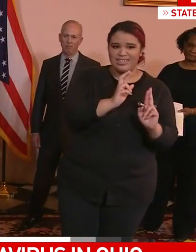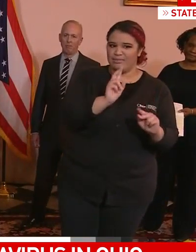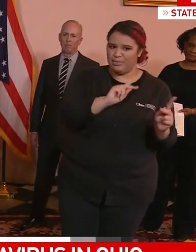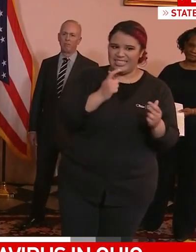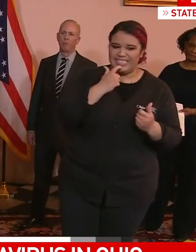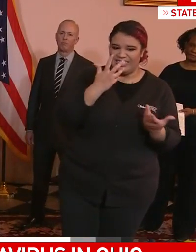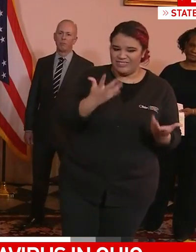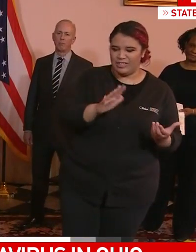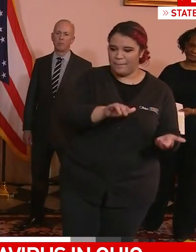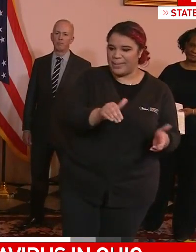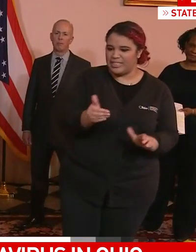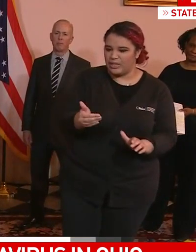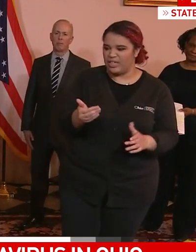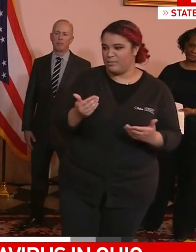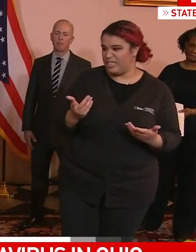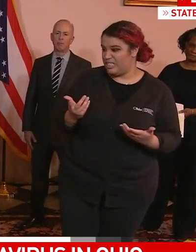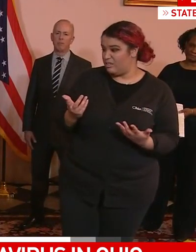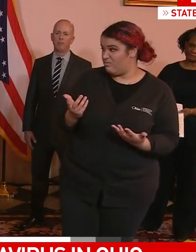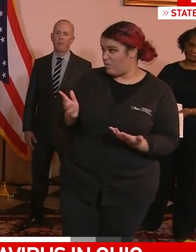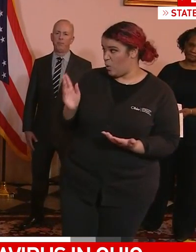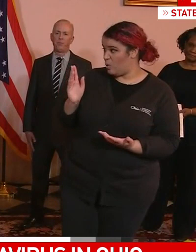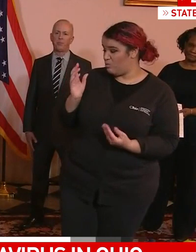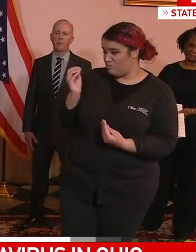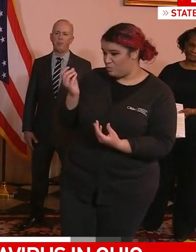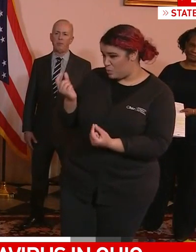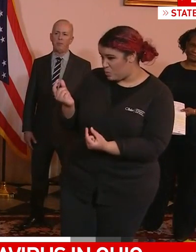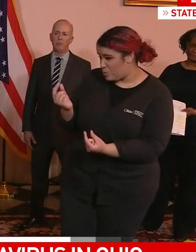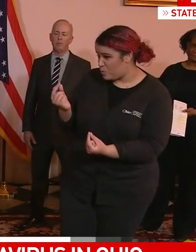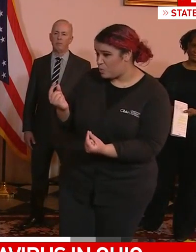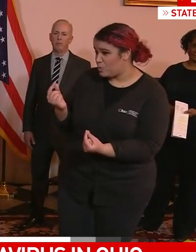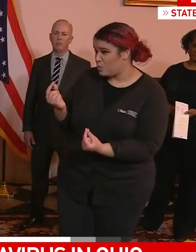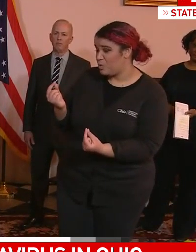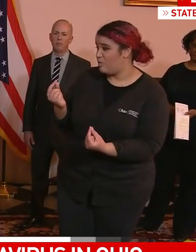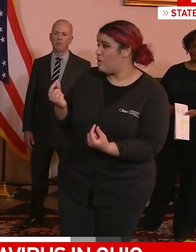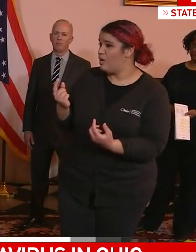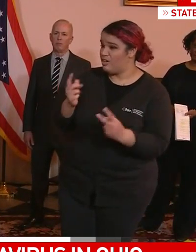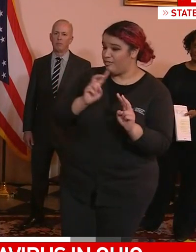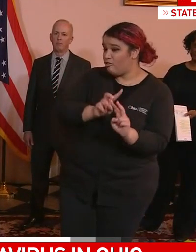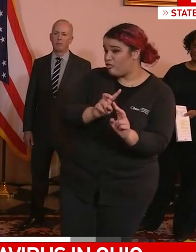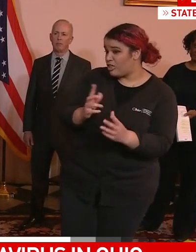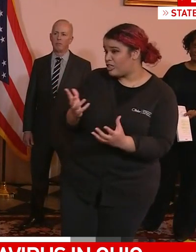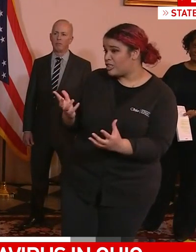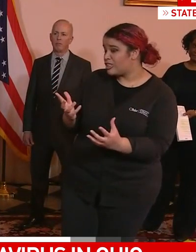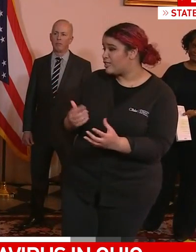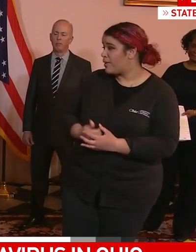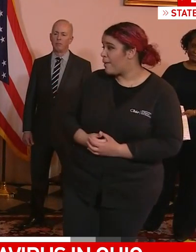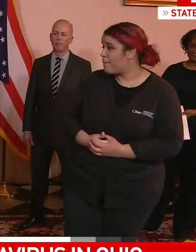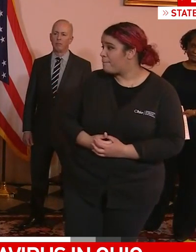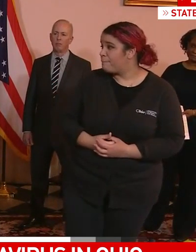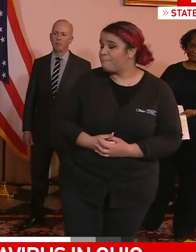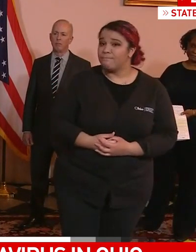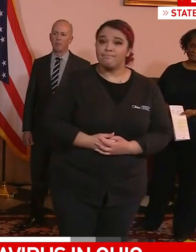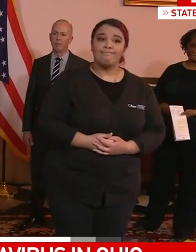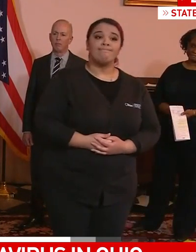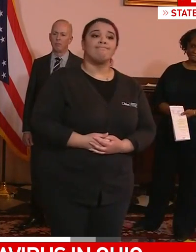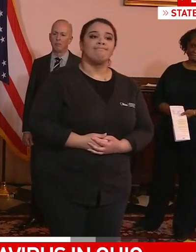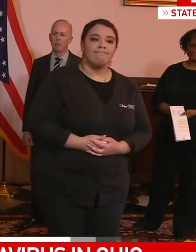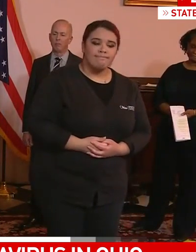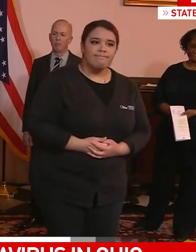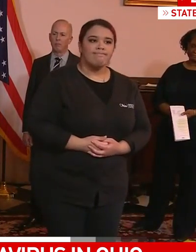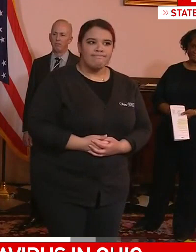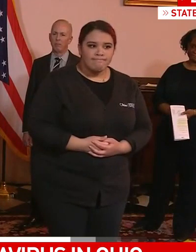there's going to be further guidance on funerals and memorial services. Well, this is certainly